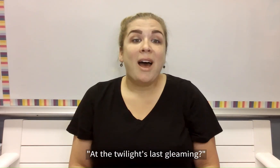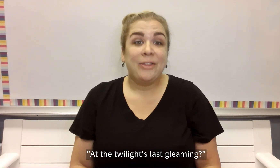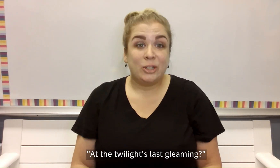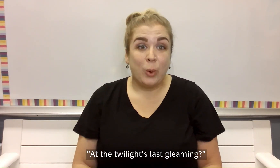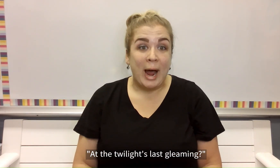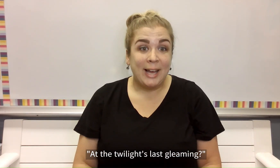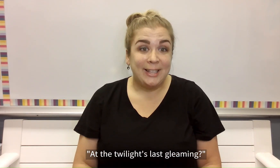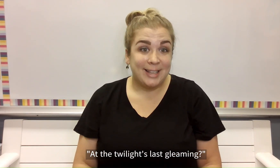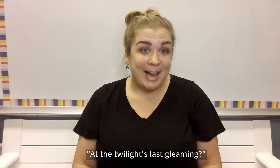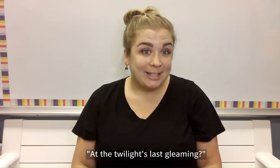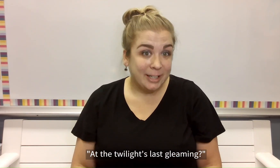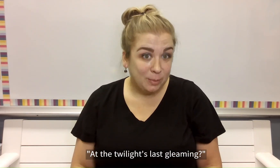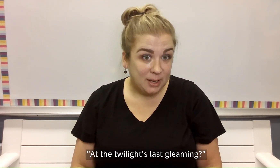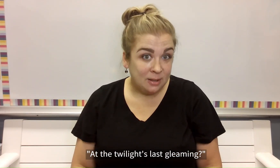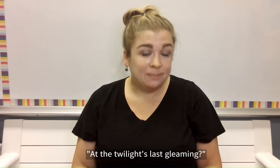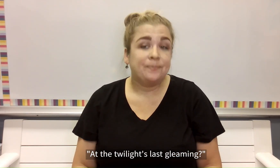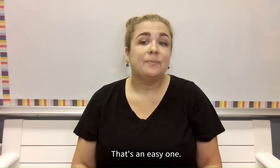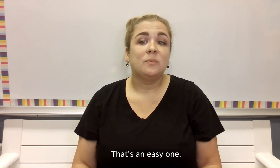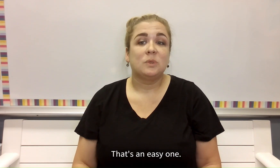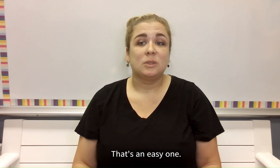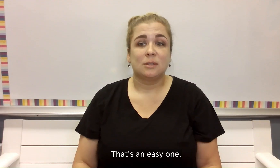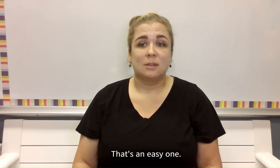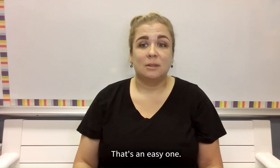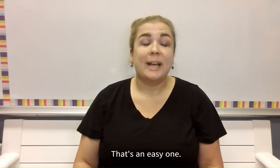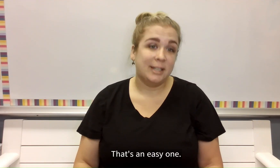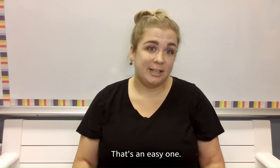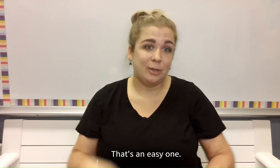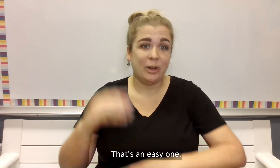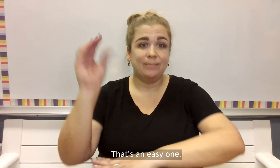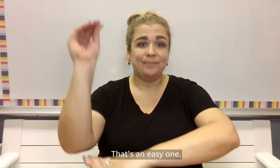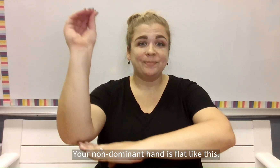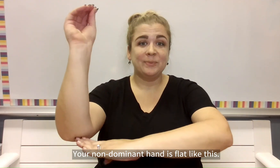"At the twilight's last gleaming." That's an easy one.